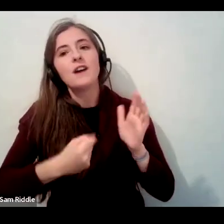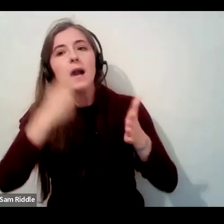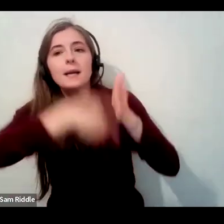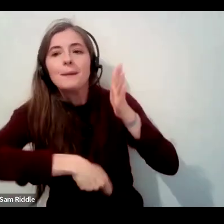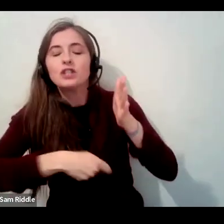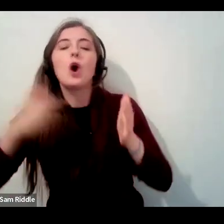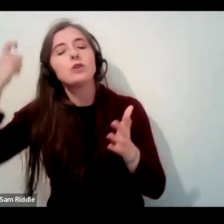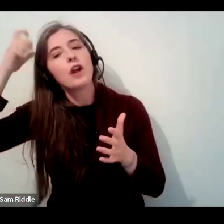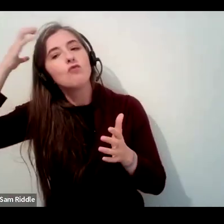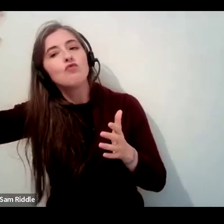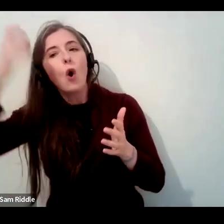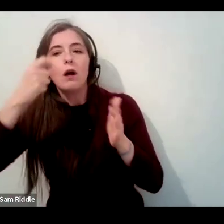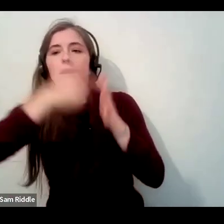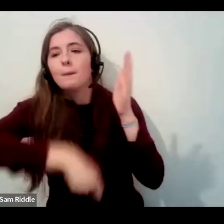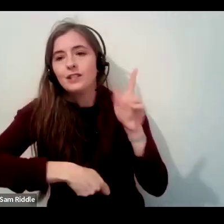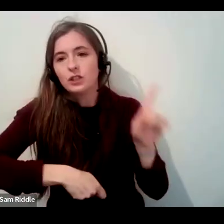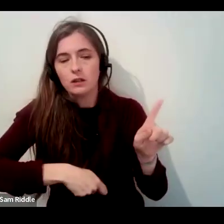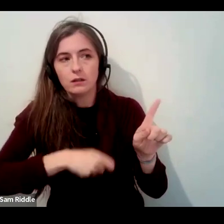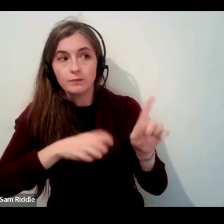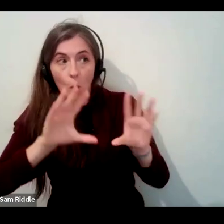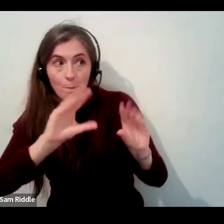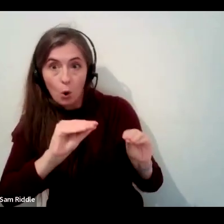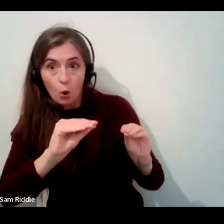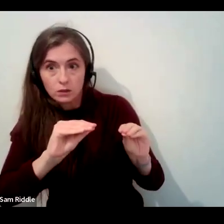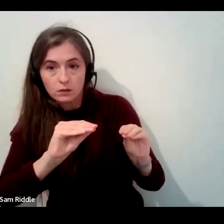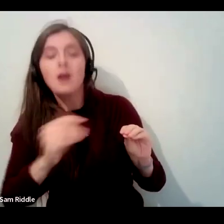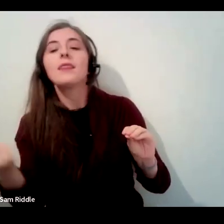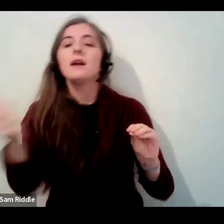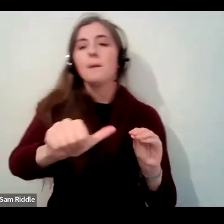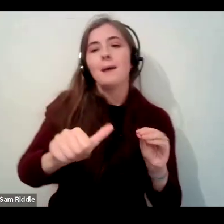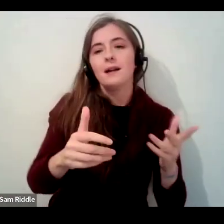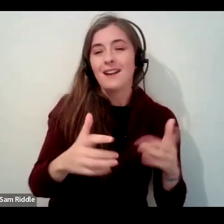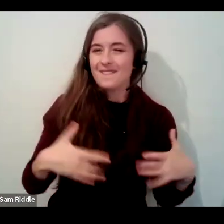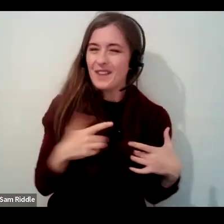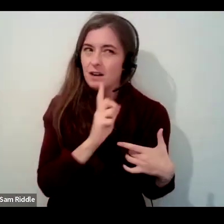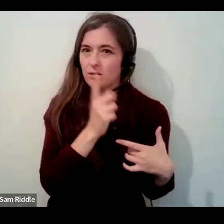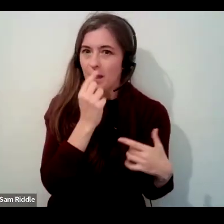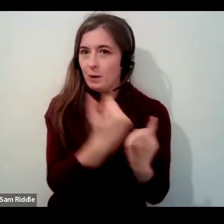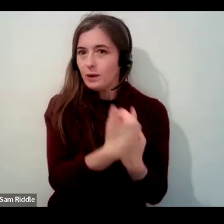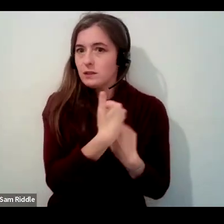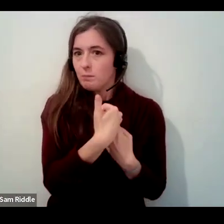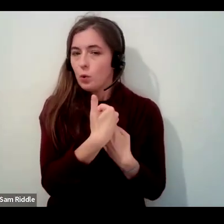have the royal commission. That seems to be a way that might capture a majority support.